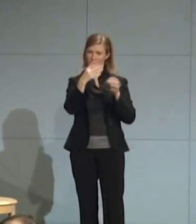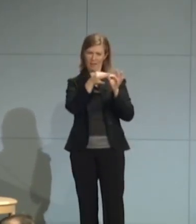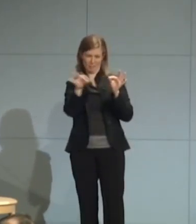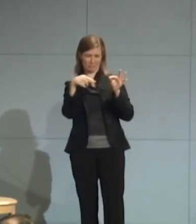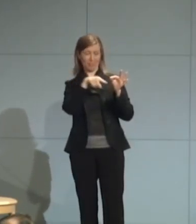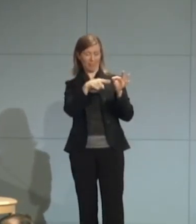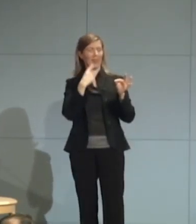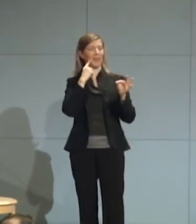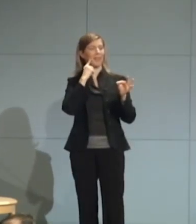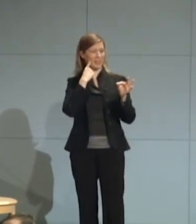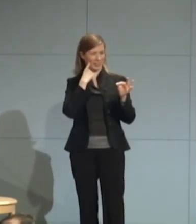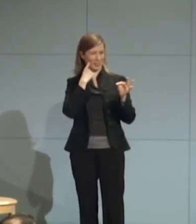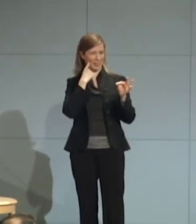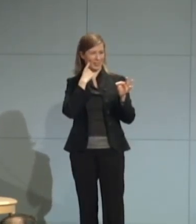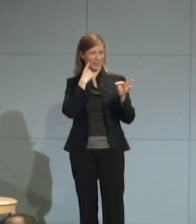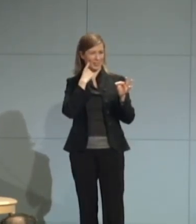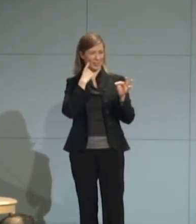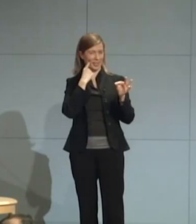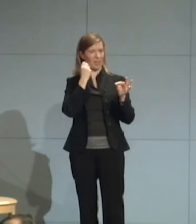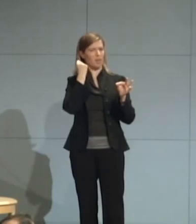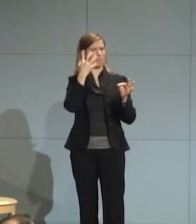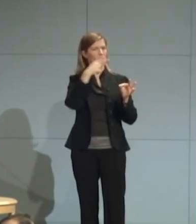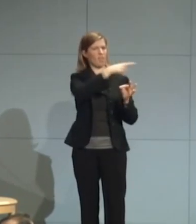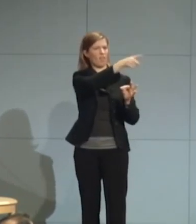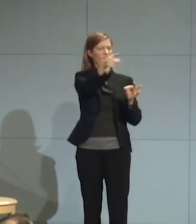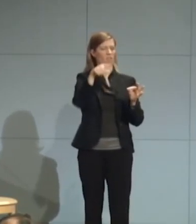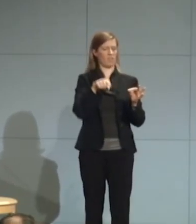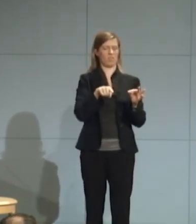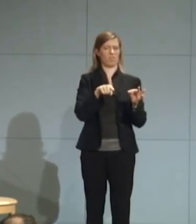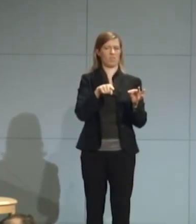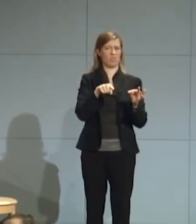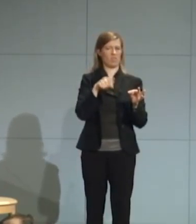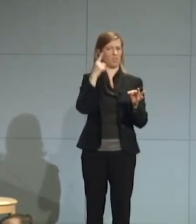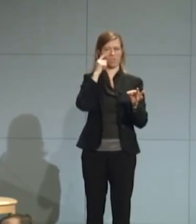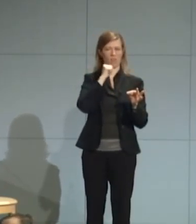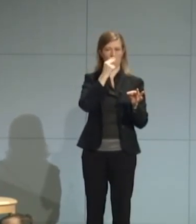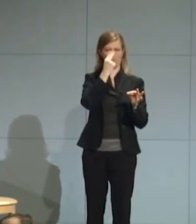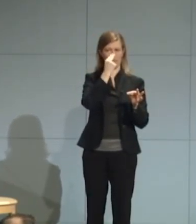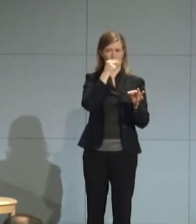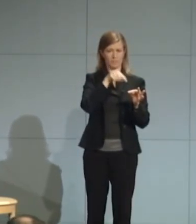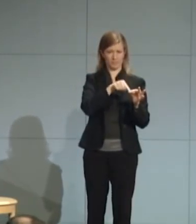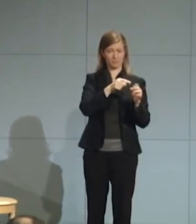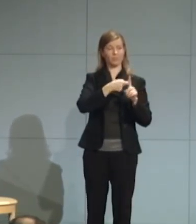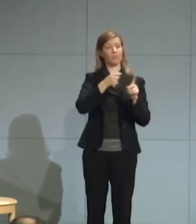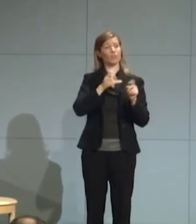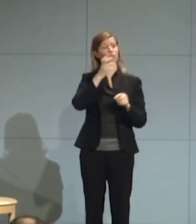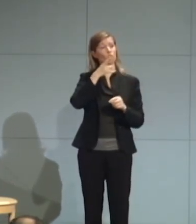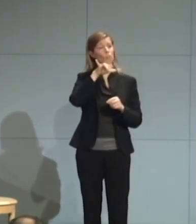more broadly the larger emancipation of enslaved persons is something about